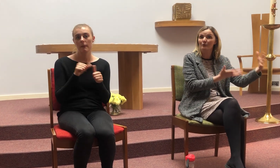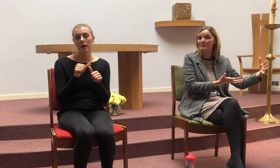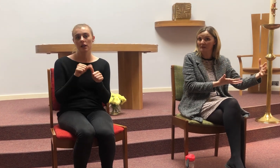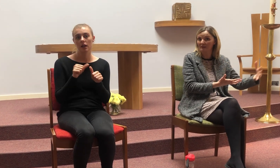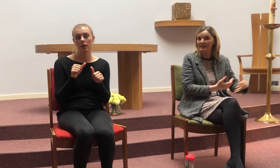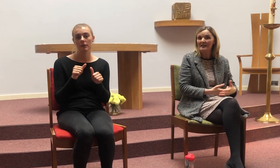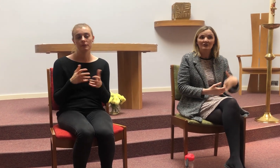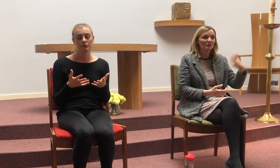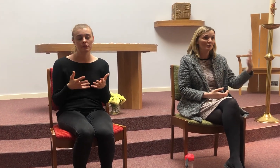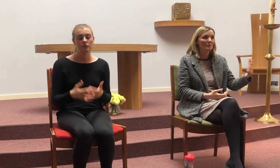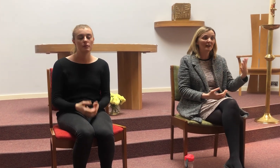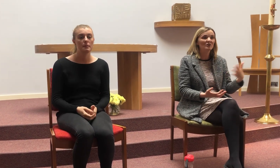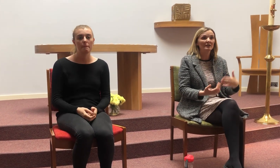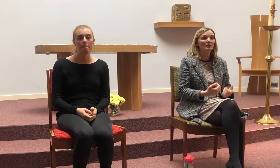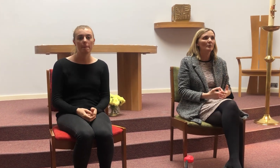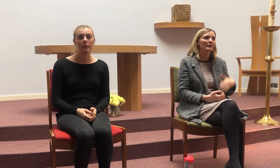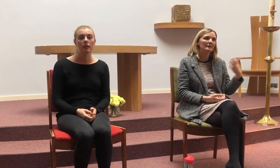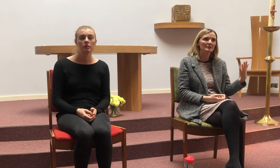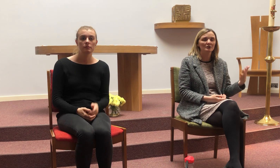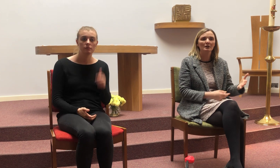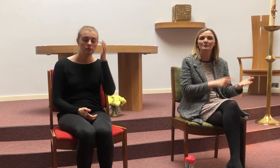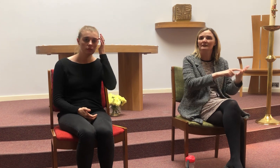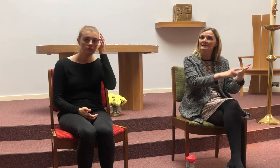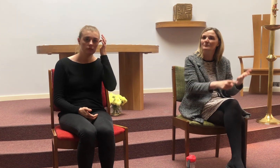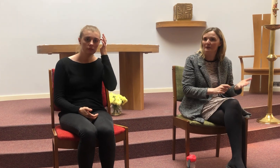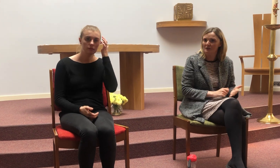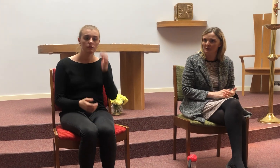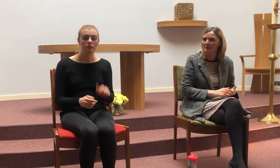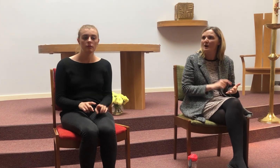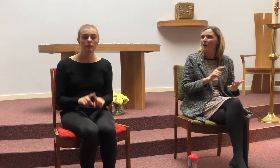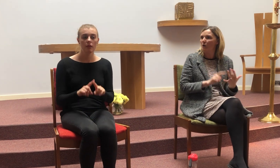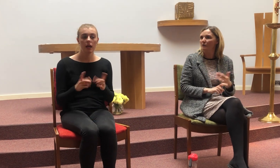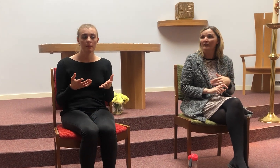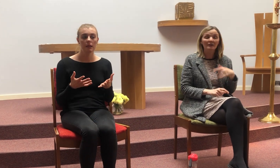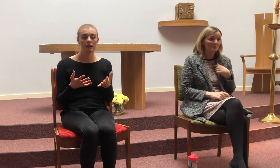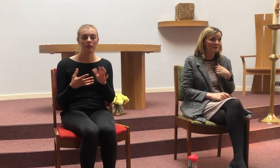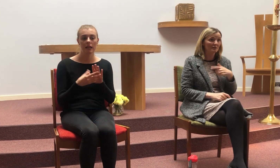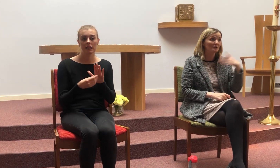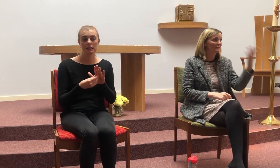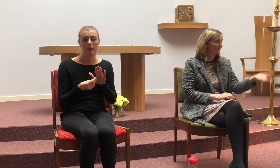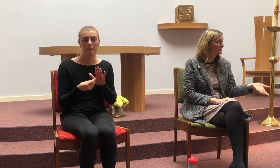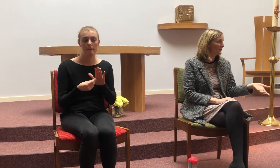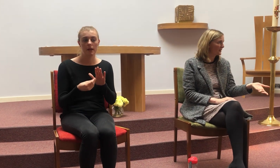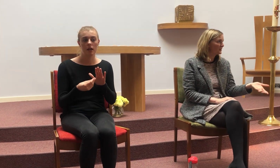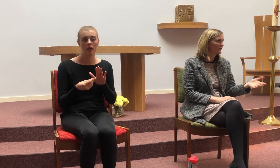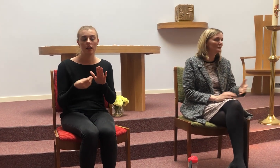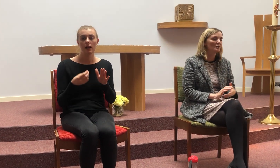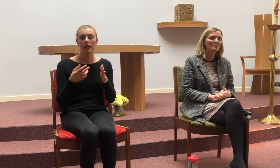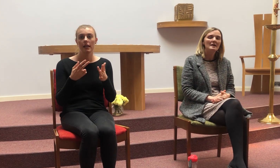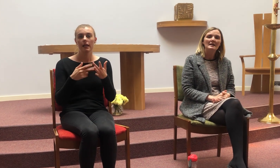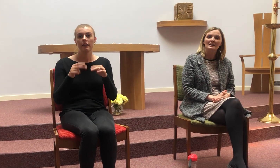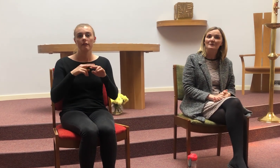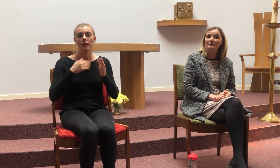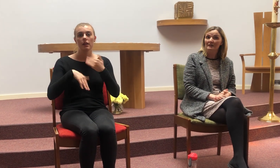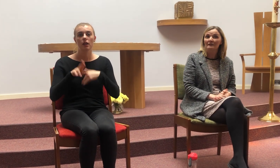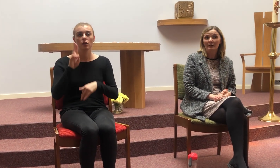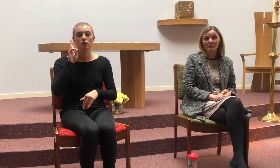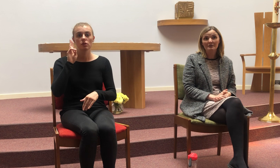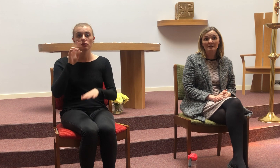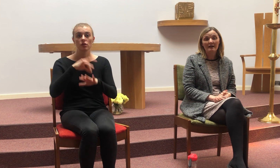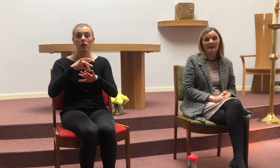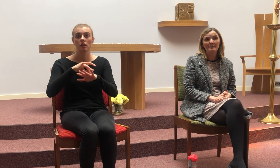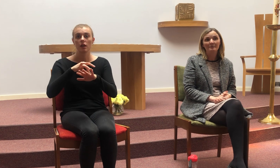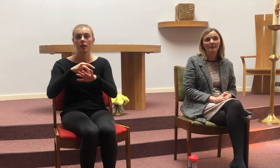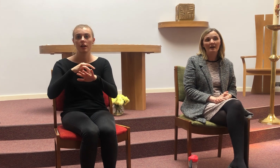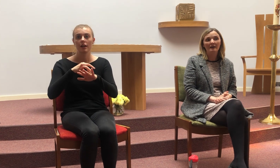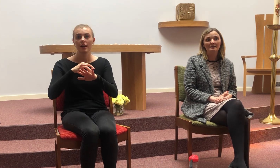have a deaf role model to show, well, actually, you know, when I need an interpreter, this is what I do, or if I go to the doctor, this is what I do. So it's been really, really